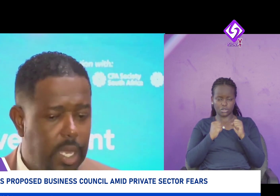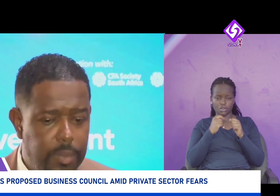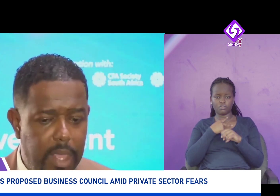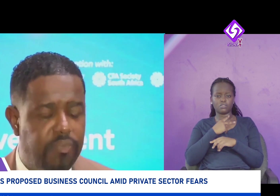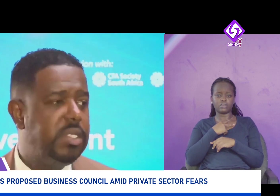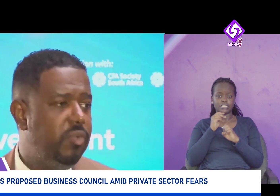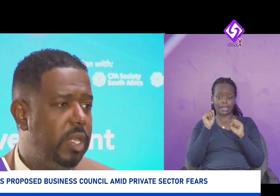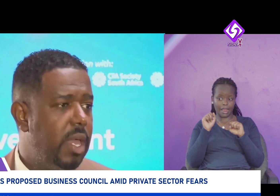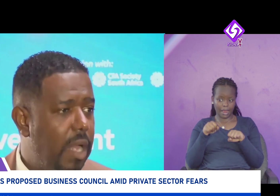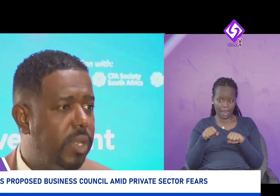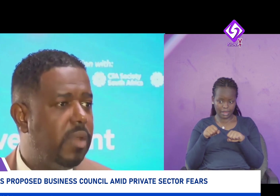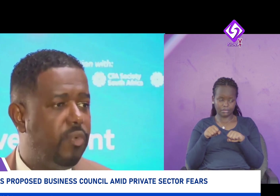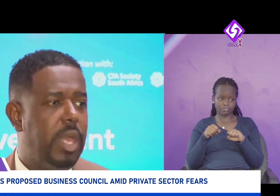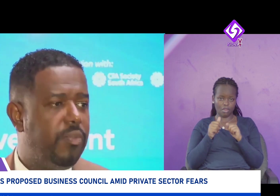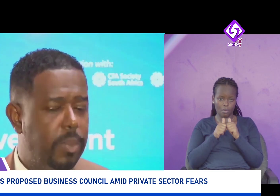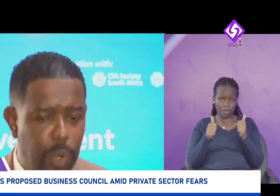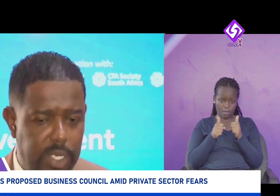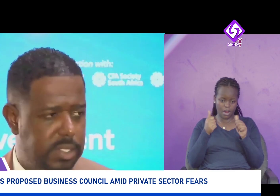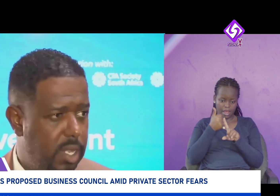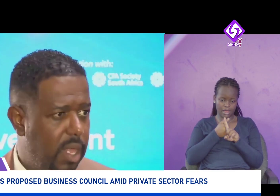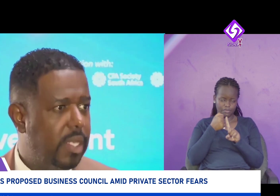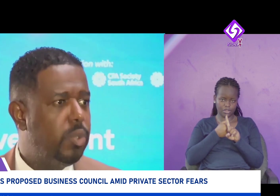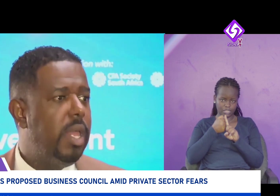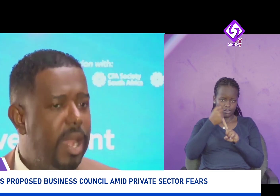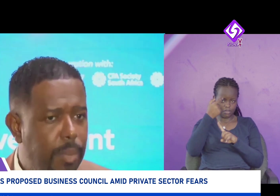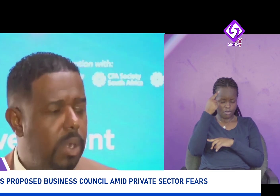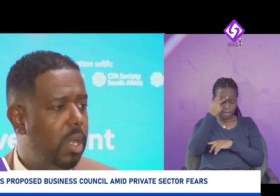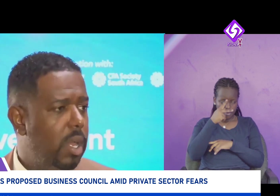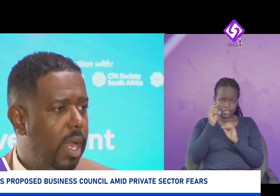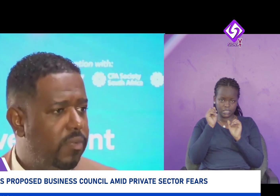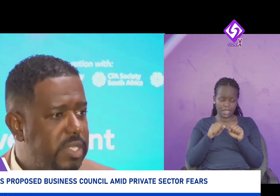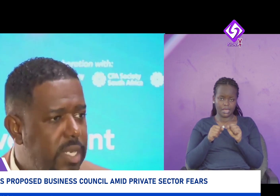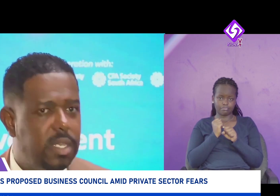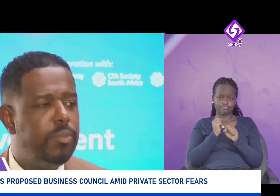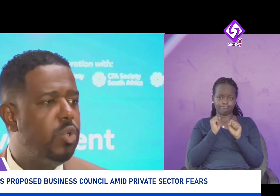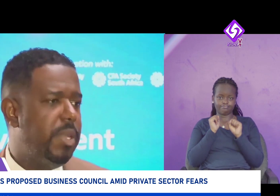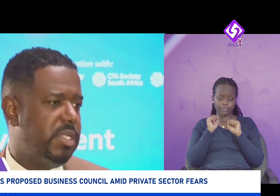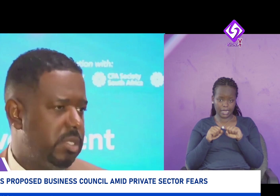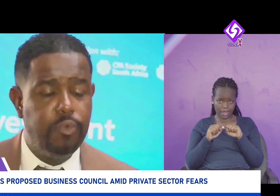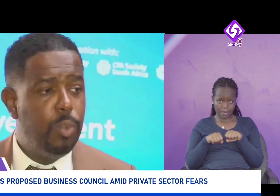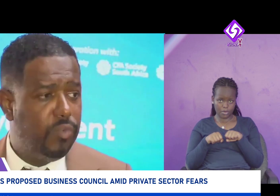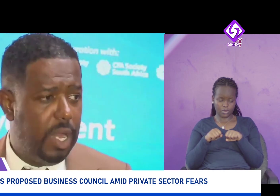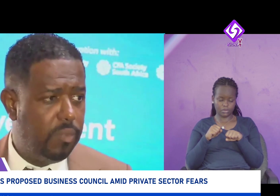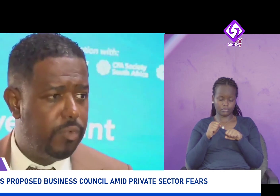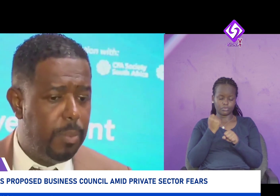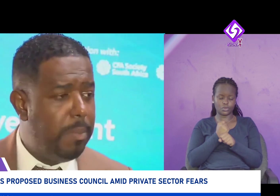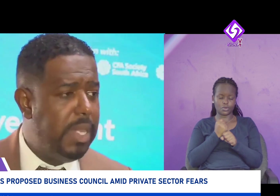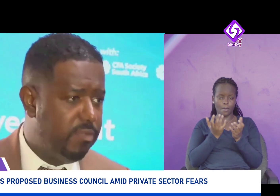can effectively advocate for the policy that will enable and facilitate them to do business. To move now from public